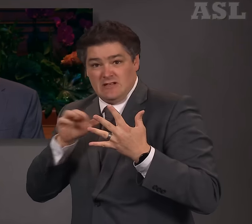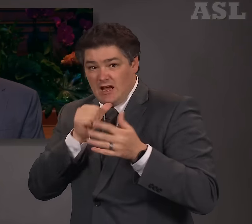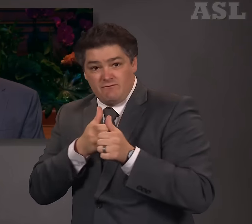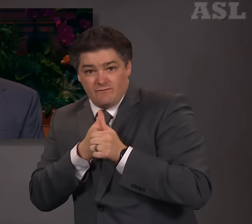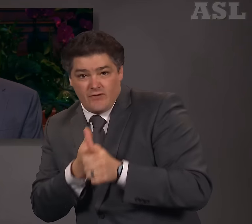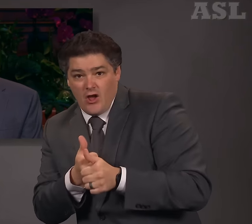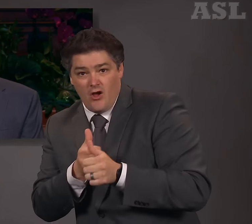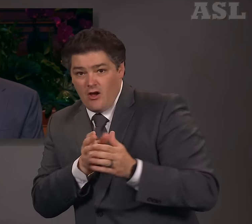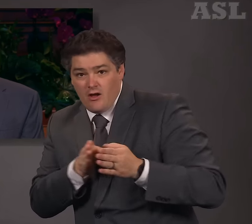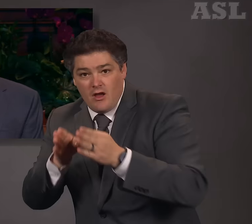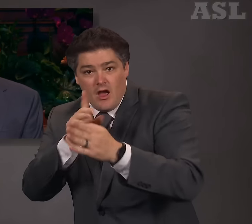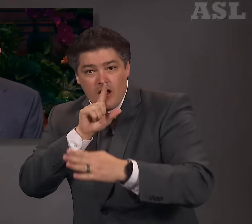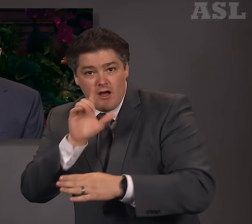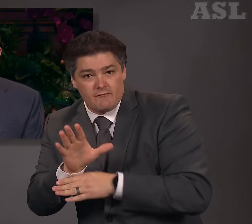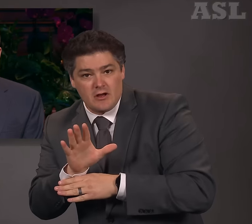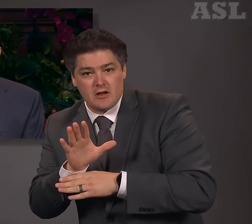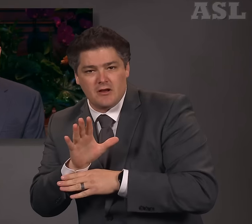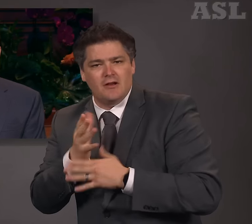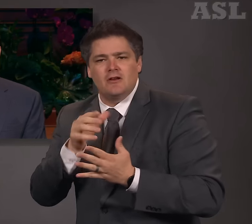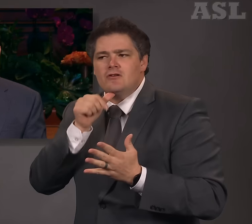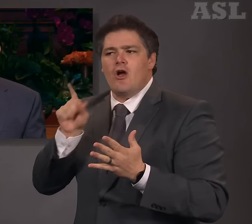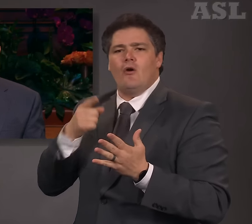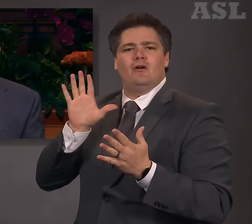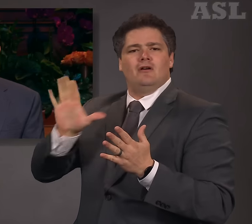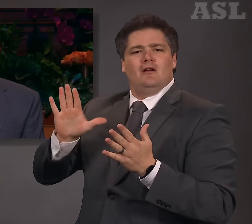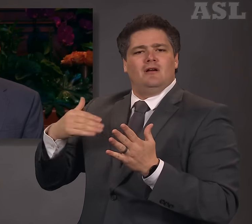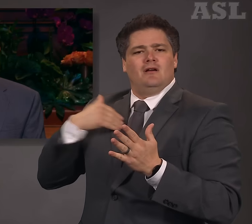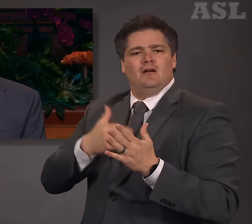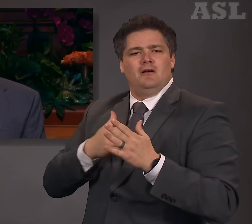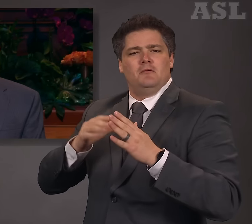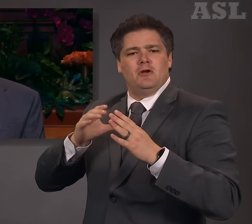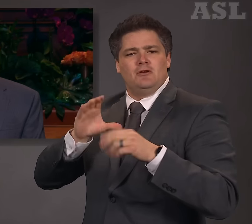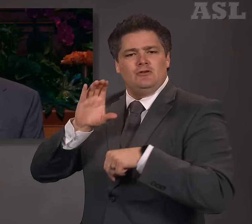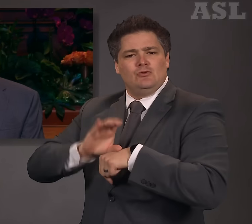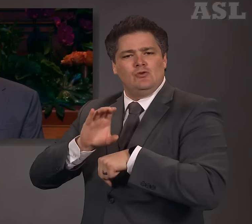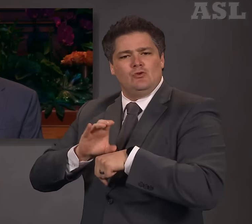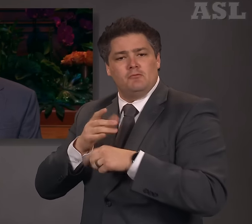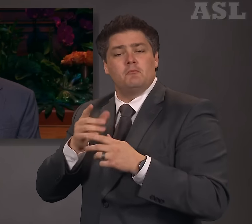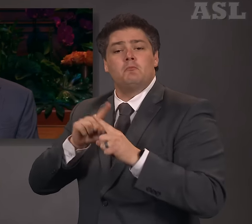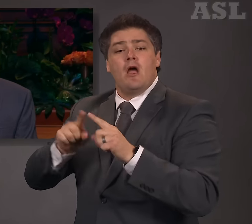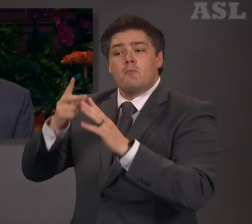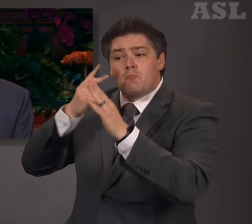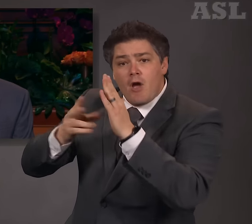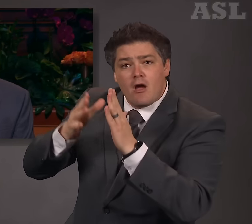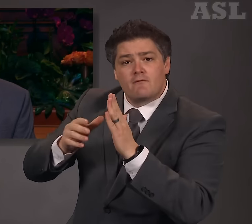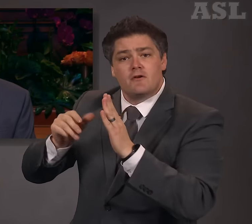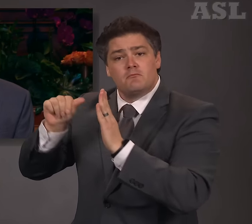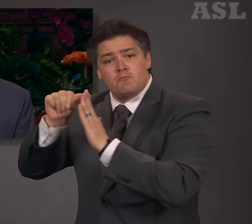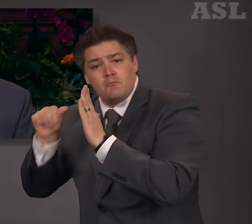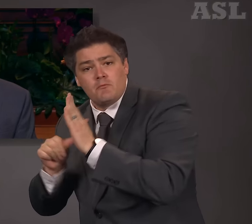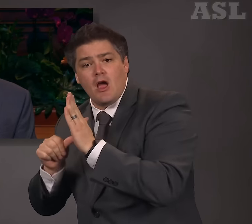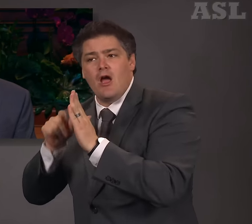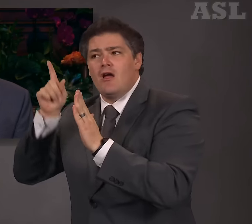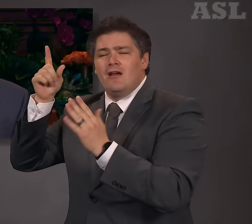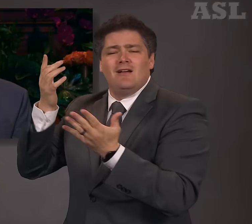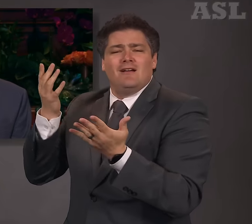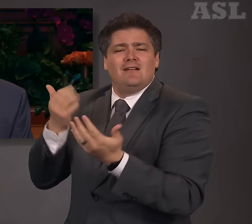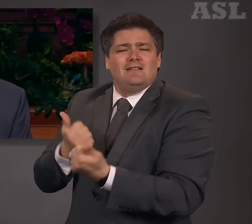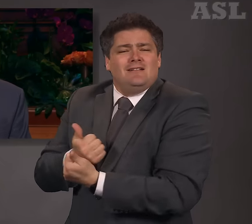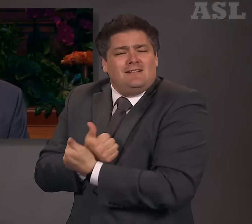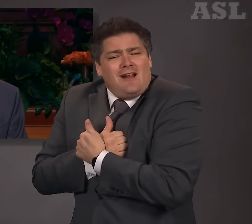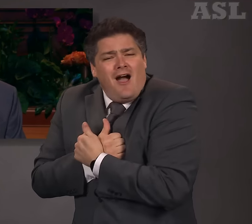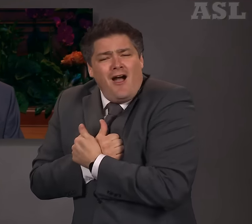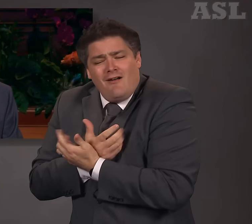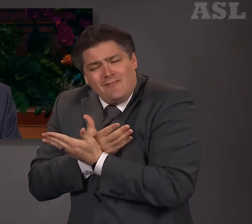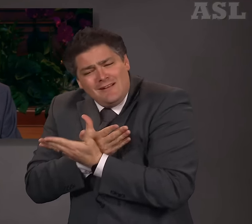and apostles, he lovingly pleads with all the world to heed the truth that will make them free,